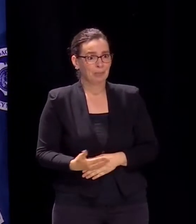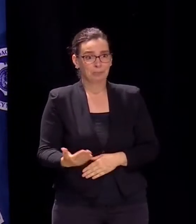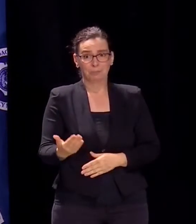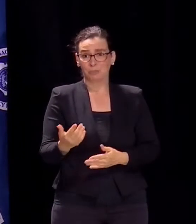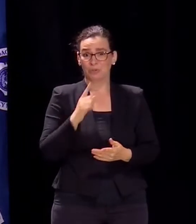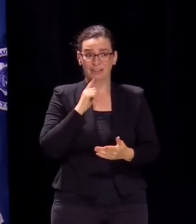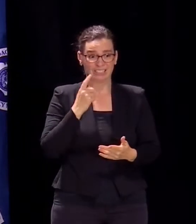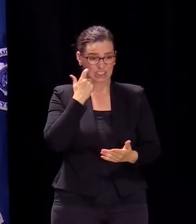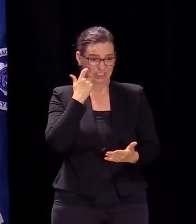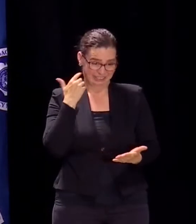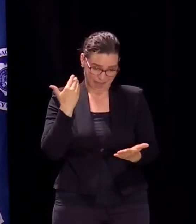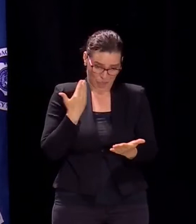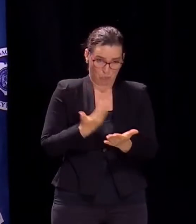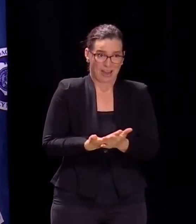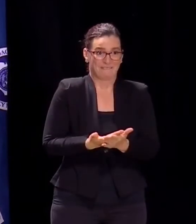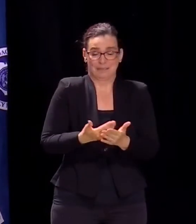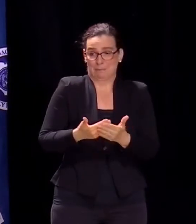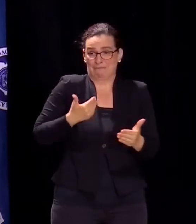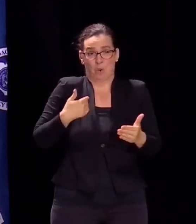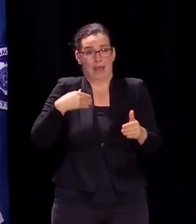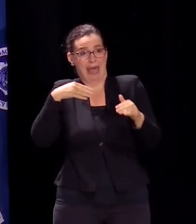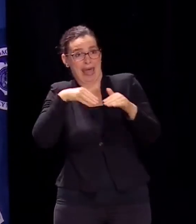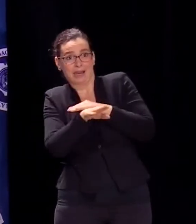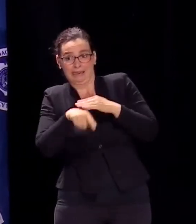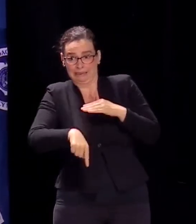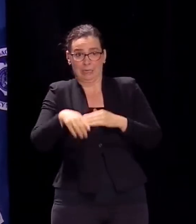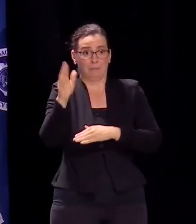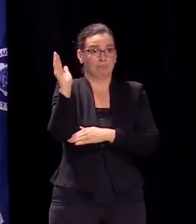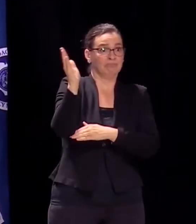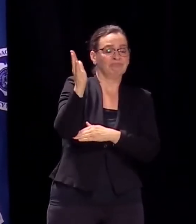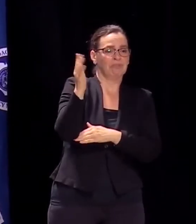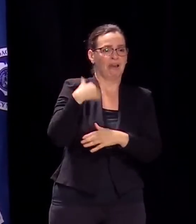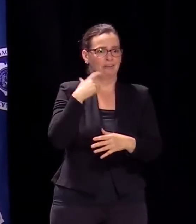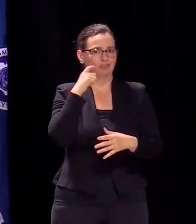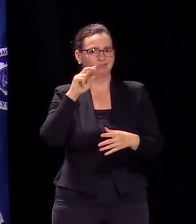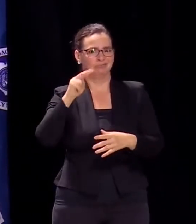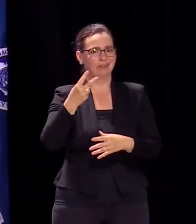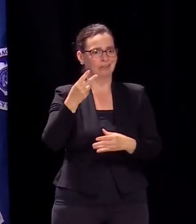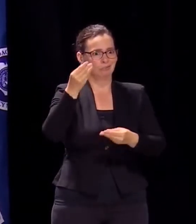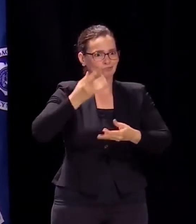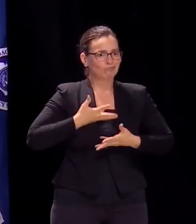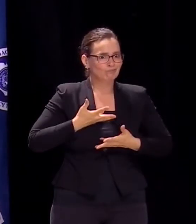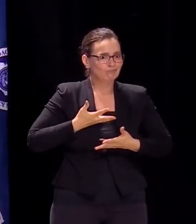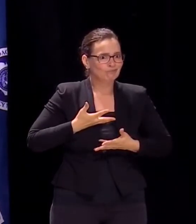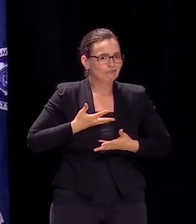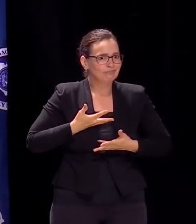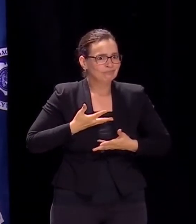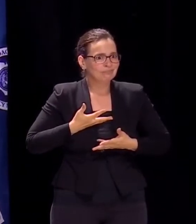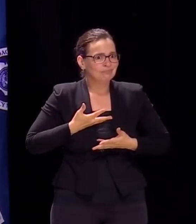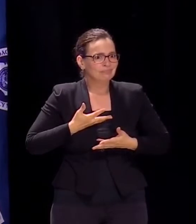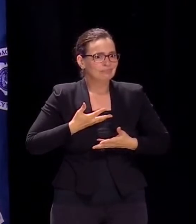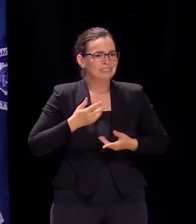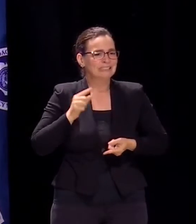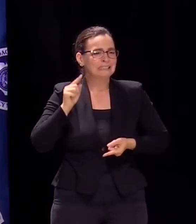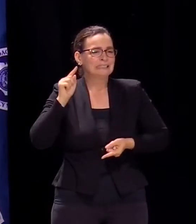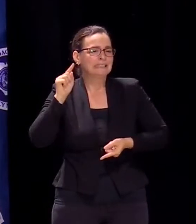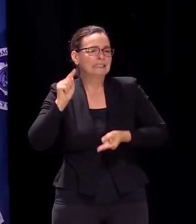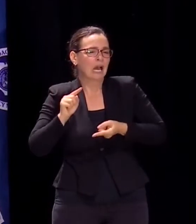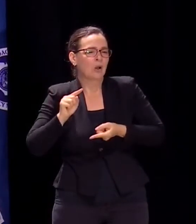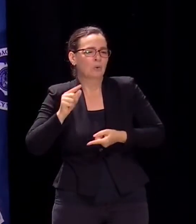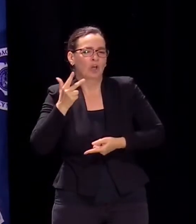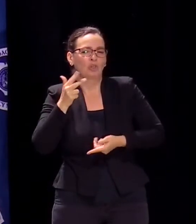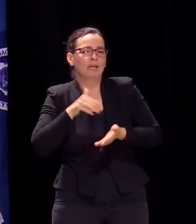payment, down $3 million from the previous payment. So that kind of made a little bit